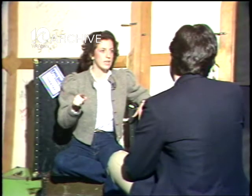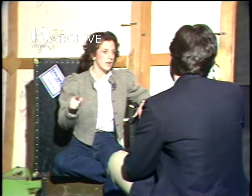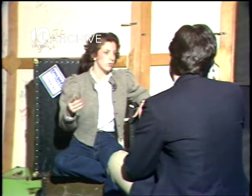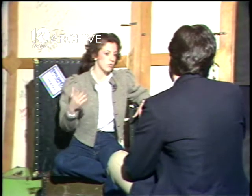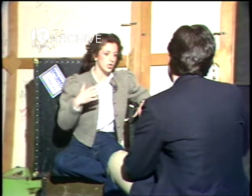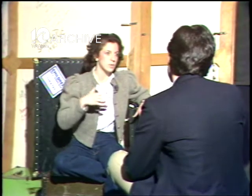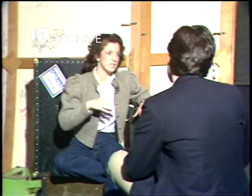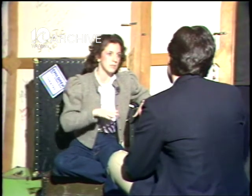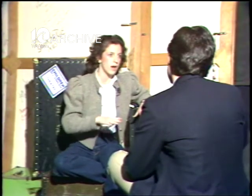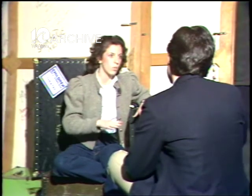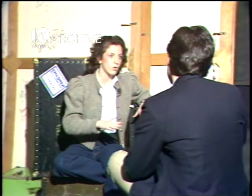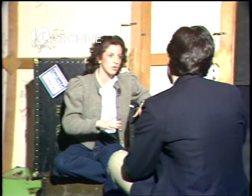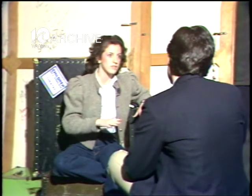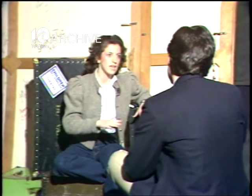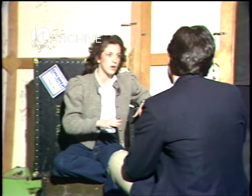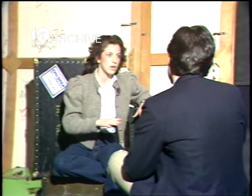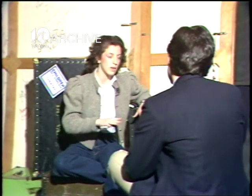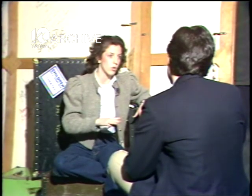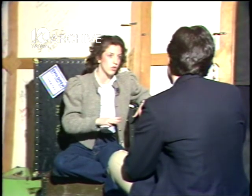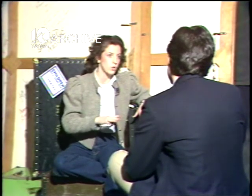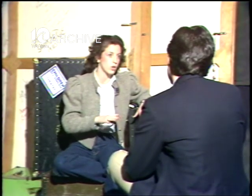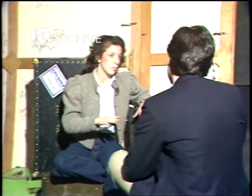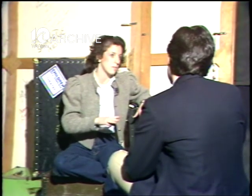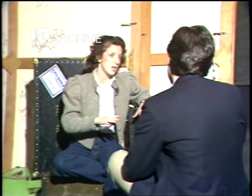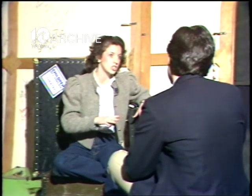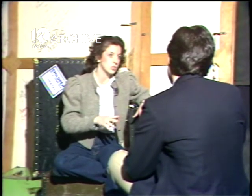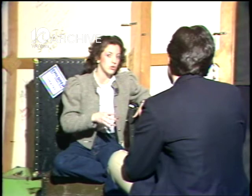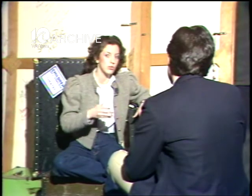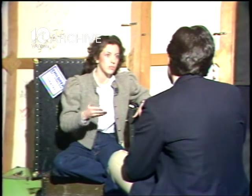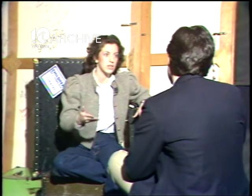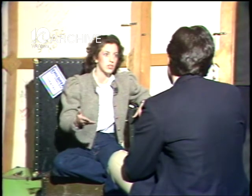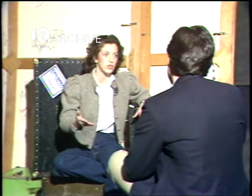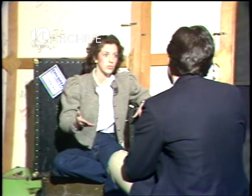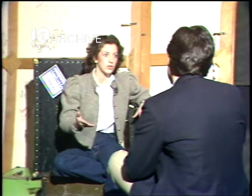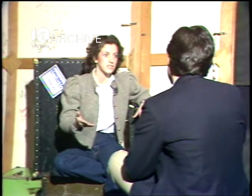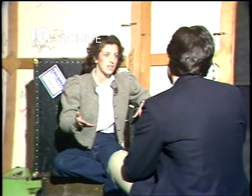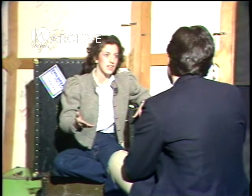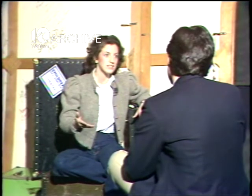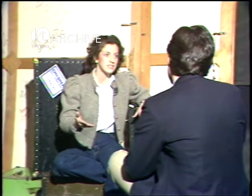never bring you into my world of sound any more than you can open a magic door and bring me into your world of silence.